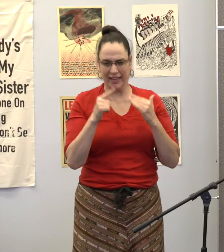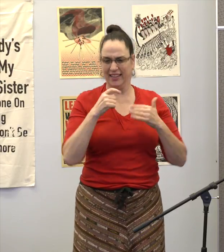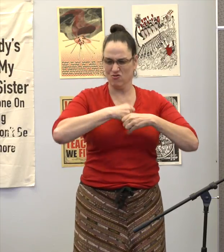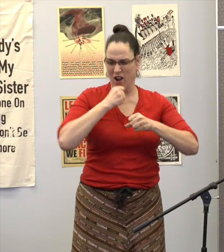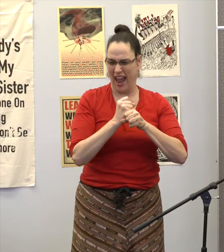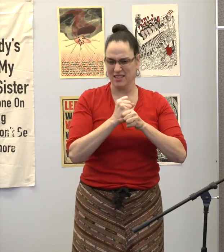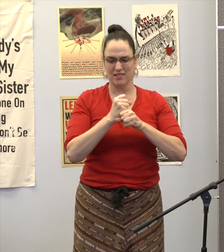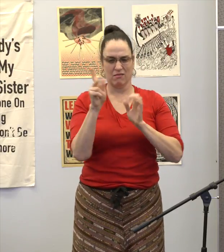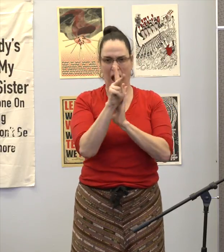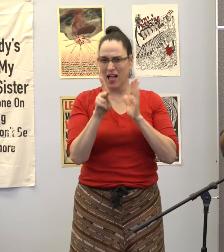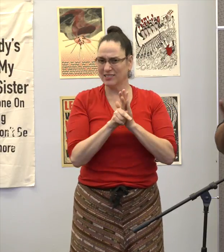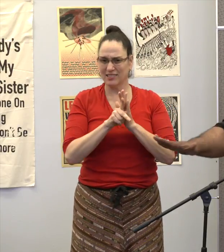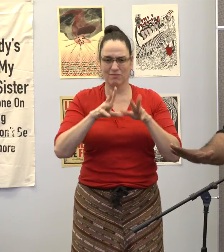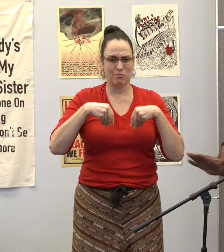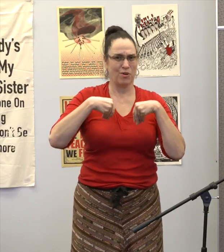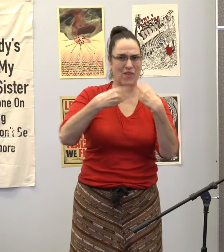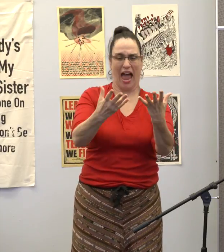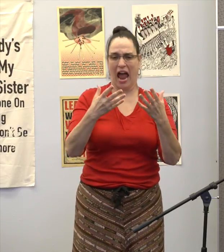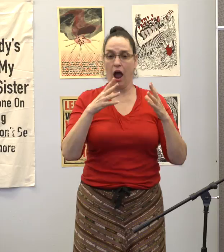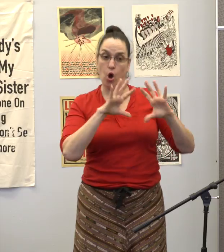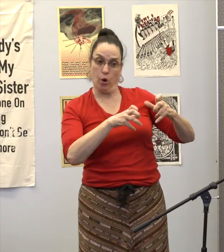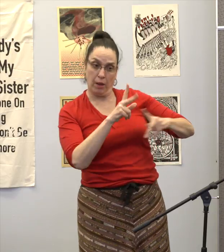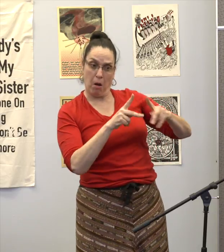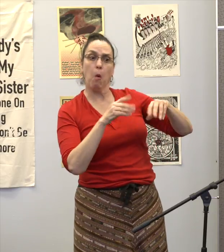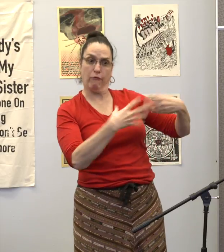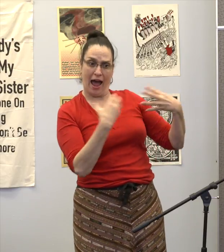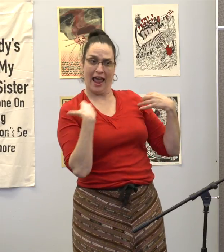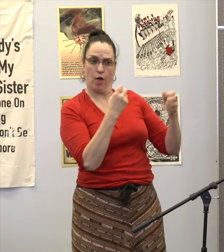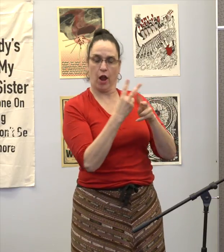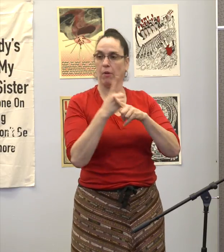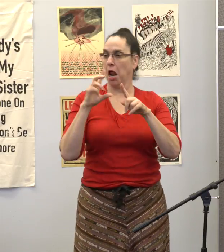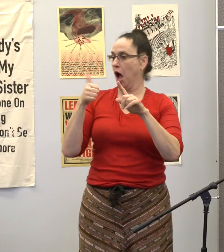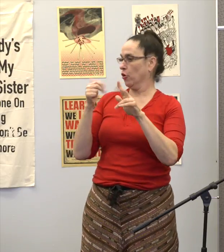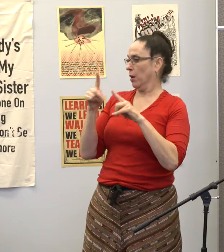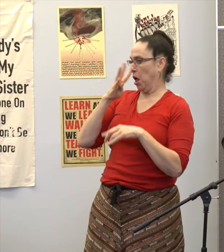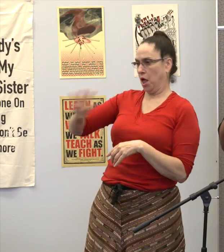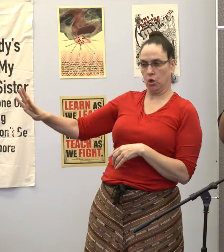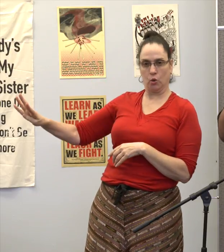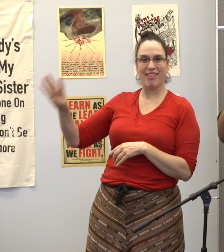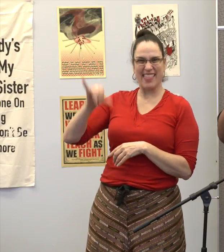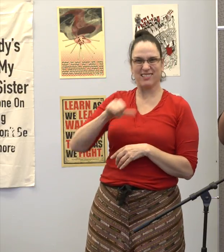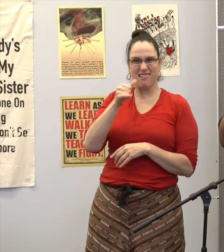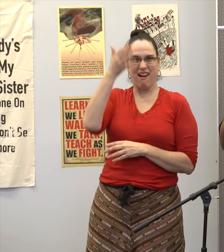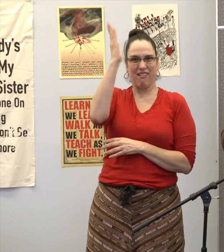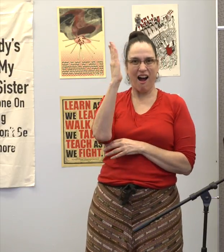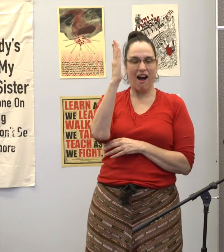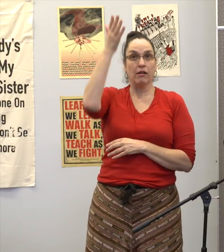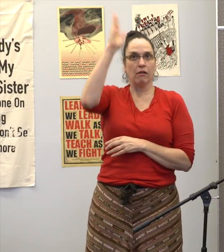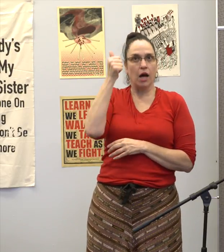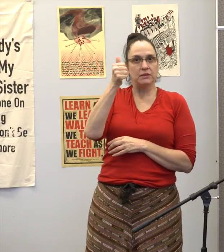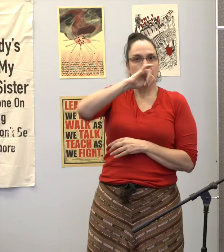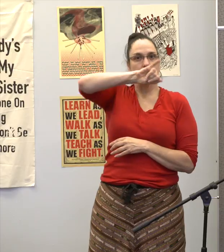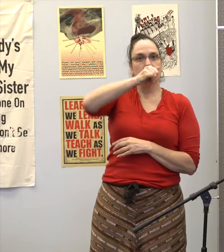policies that provide some people health care and other people, they don't get it. That's not God. God is